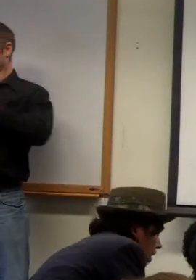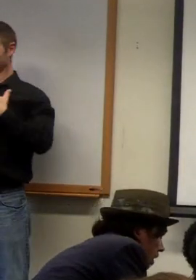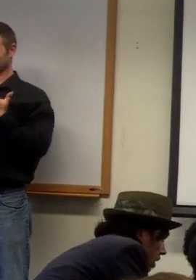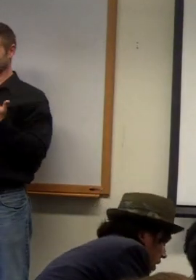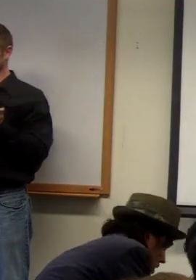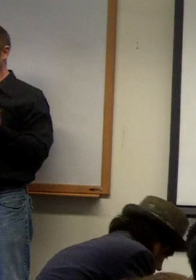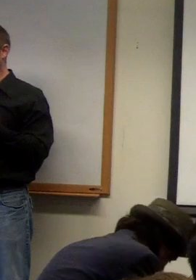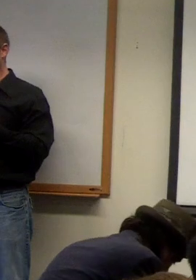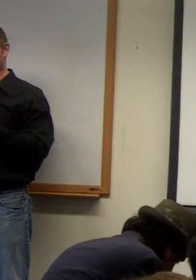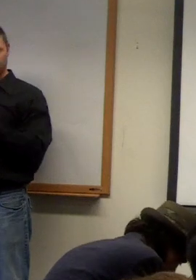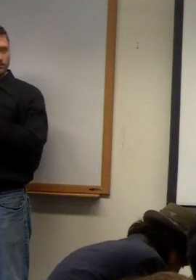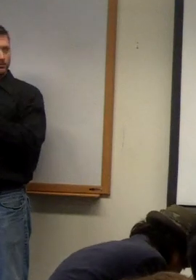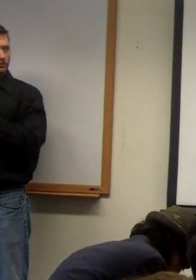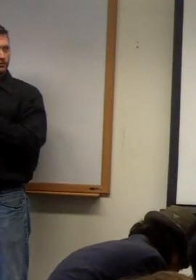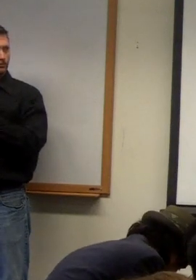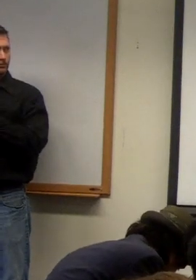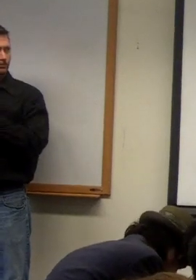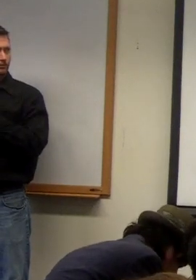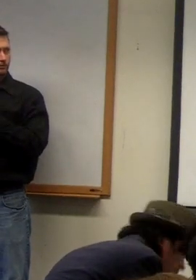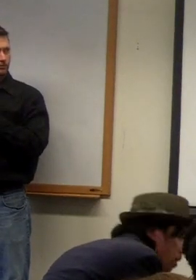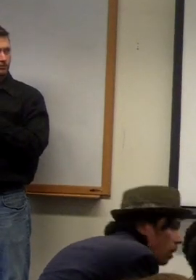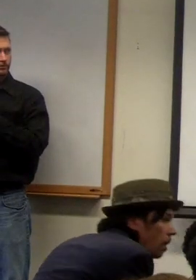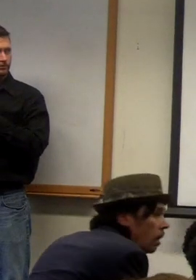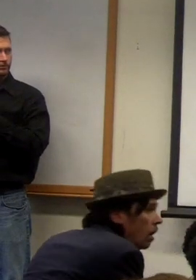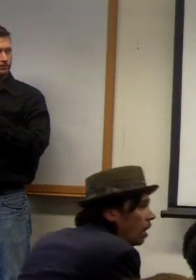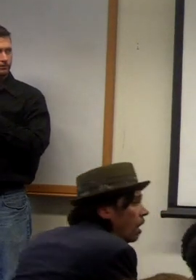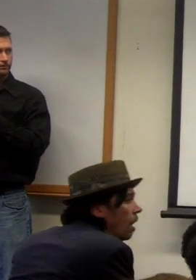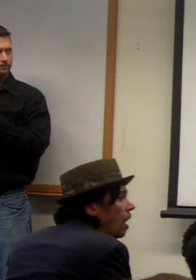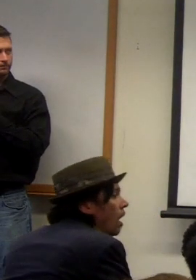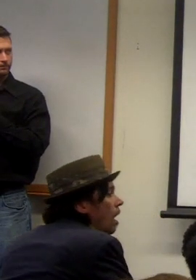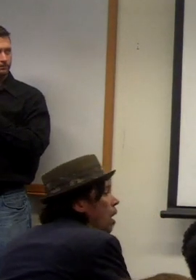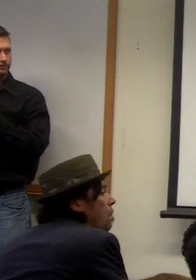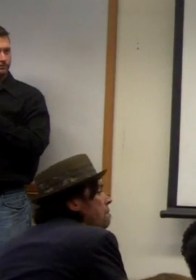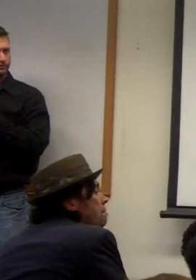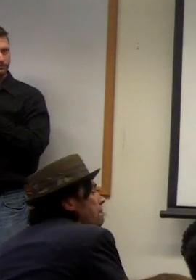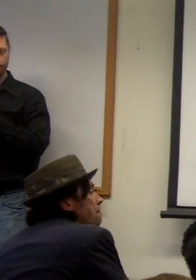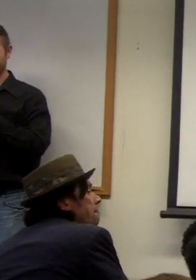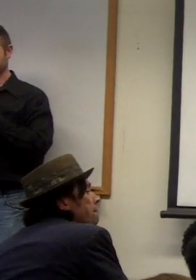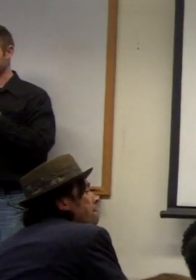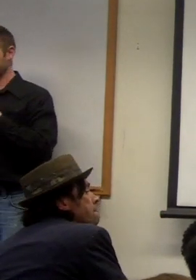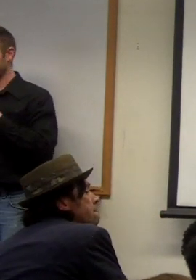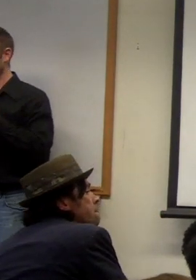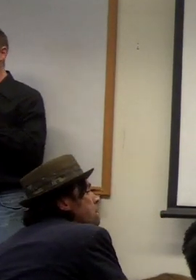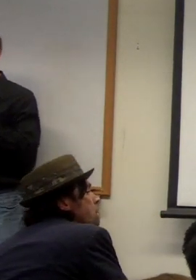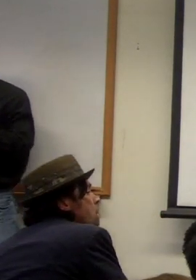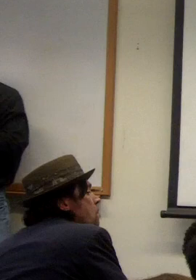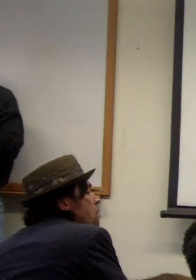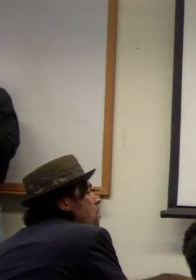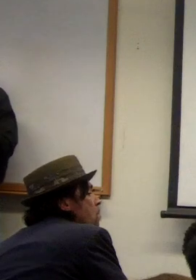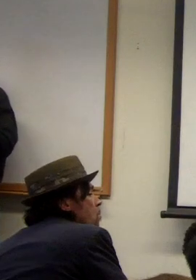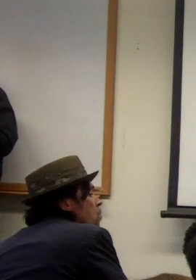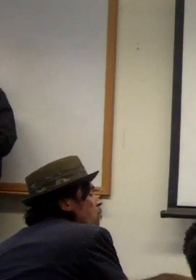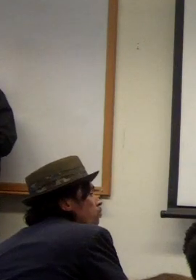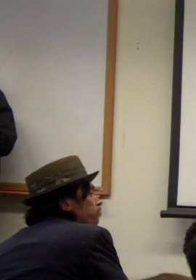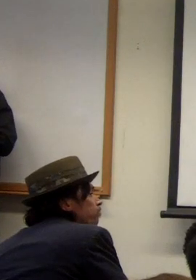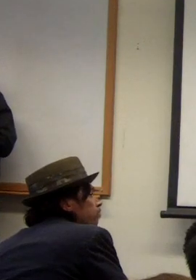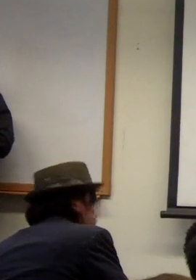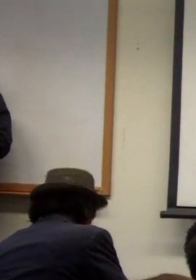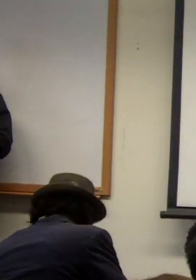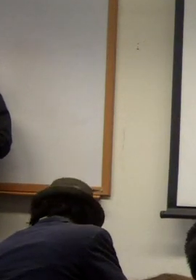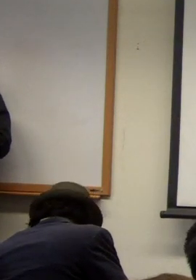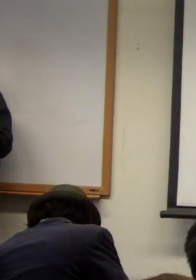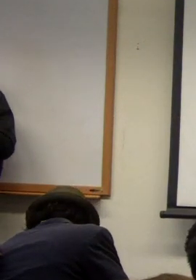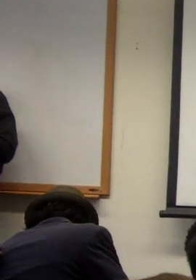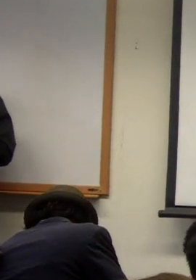that you can talk about any of the images in media, right? Any of the ideas that you get just walking around this town every single day,